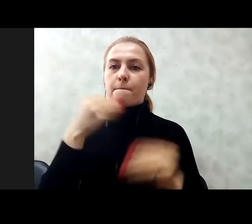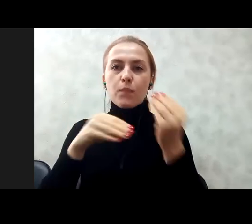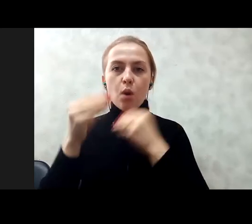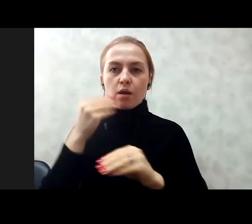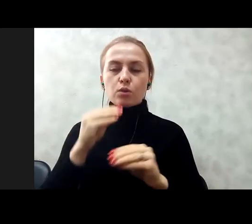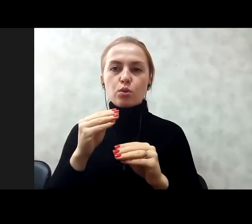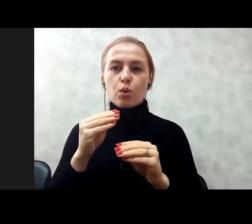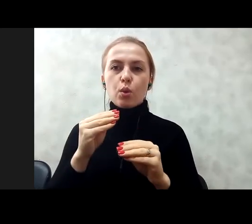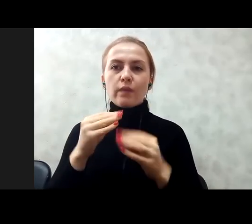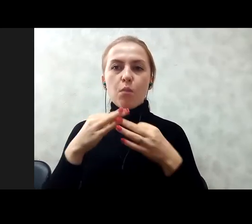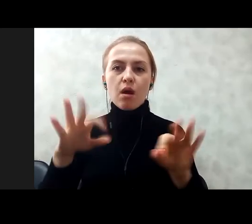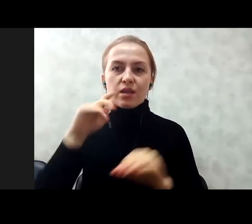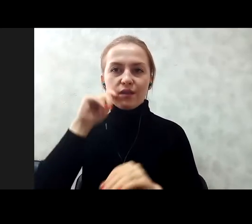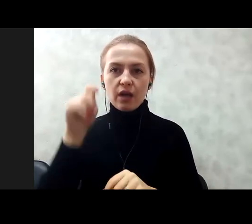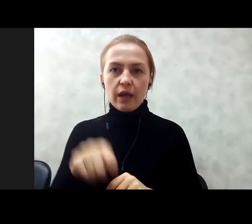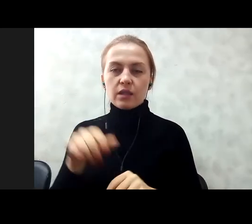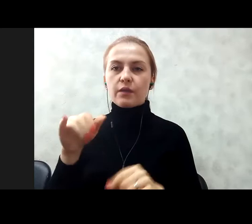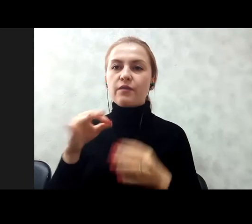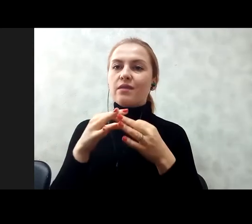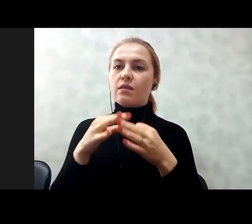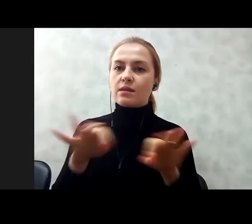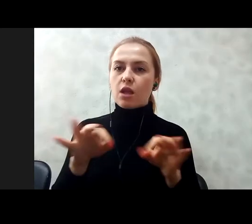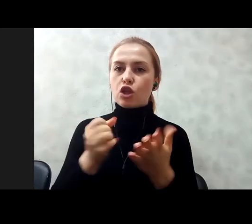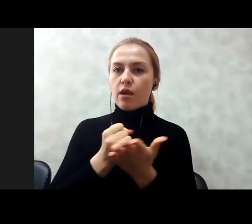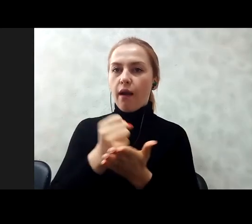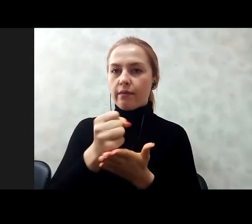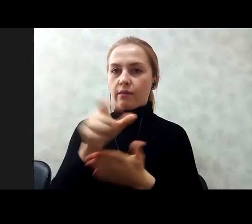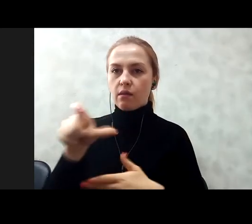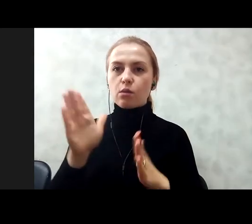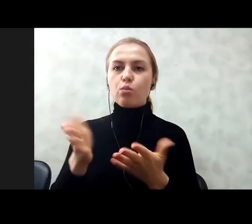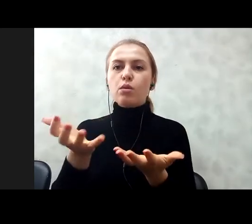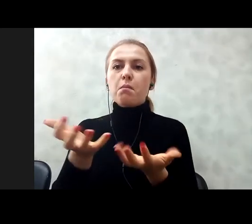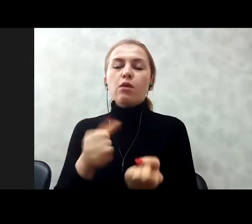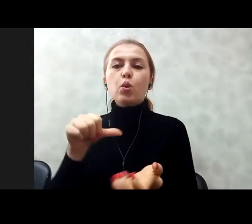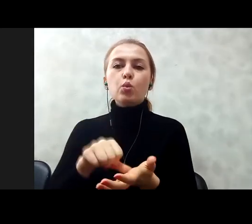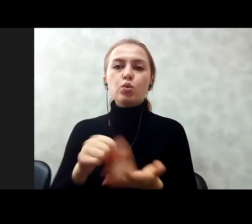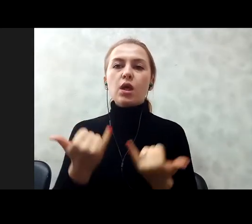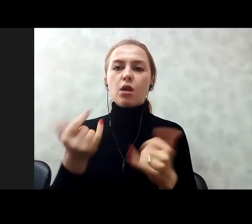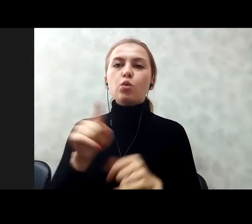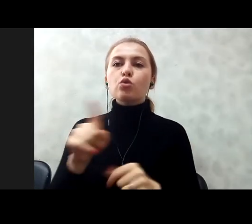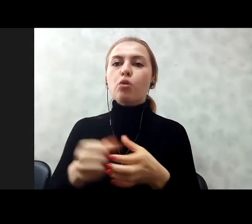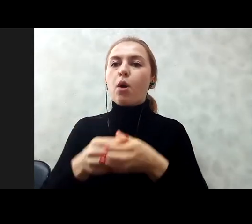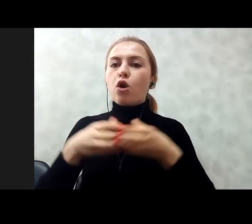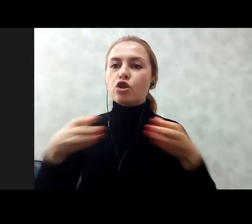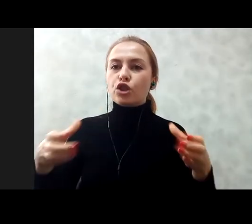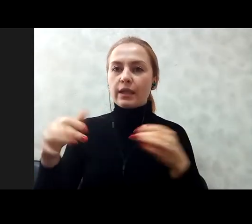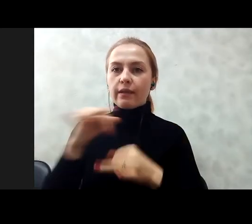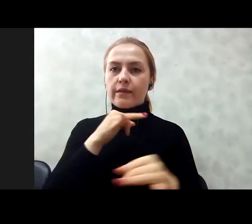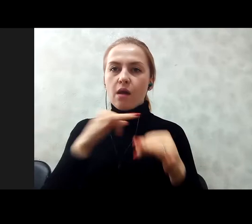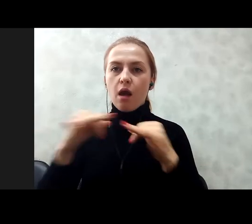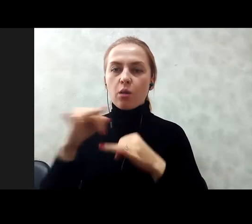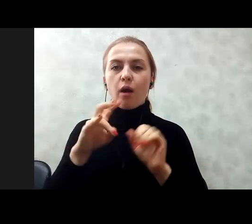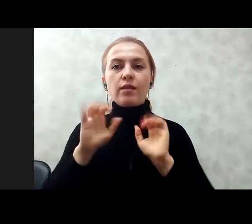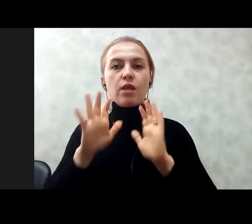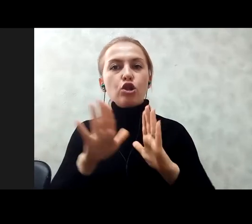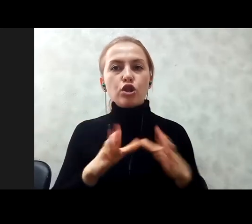local elections is yet a further opportunity to remain in dialogue and to map out new projects. I think I can honestly say today